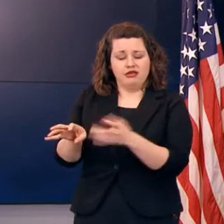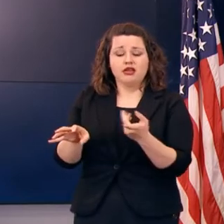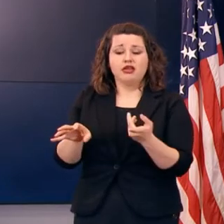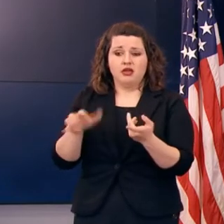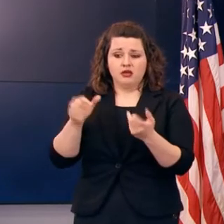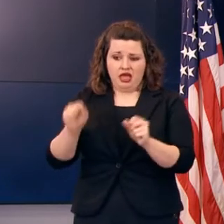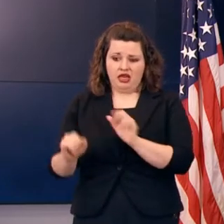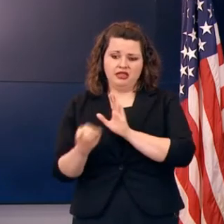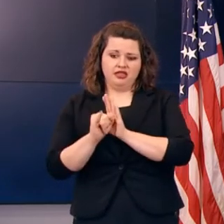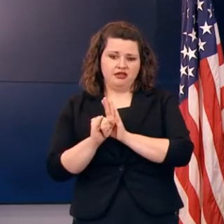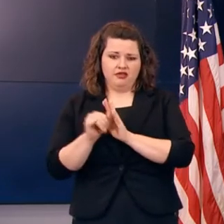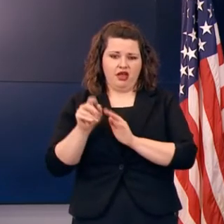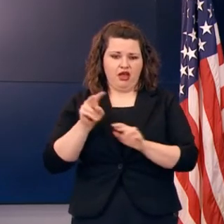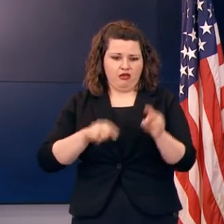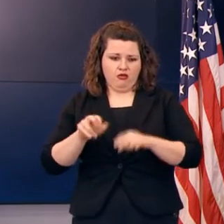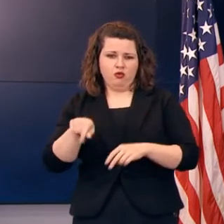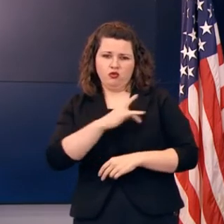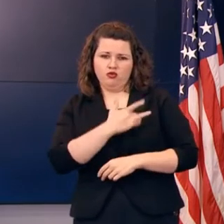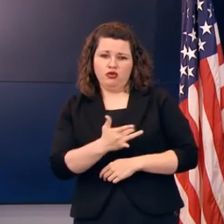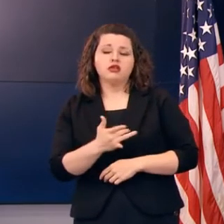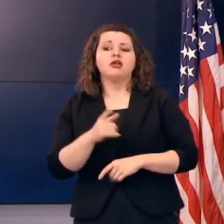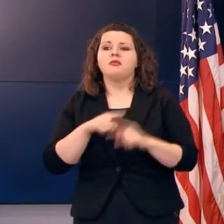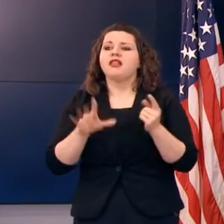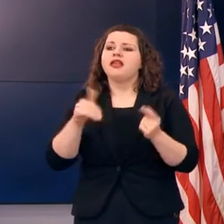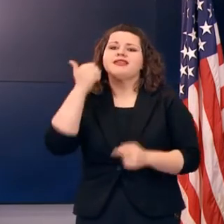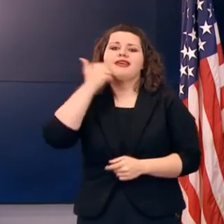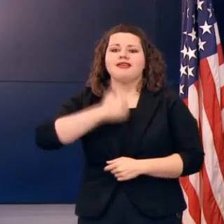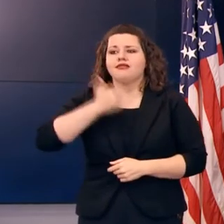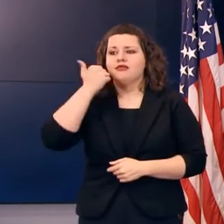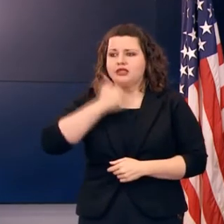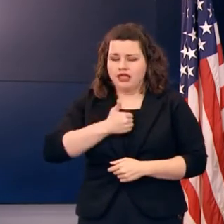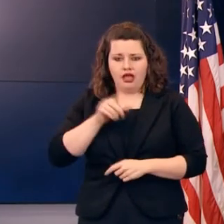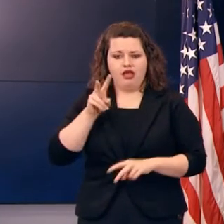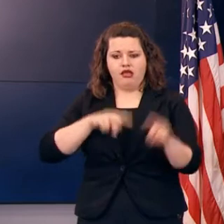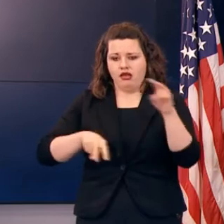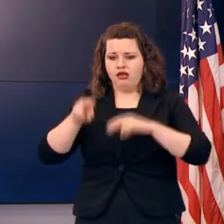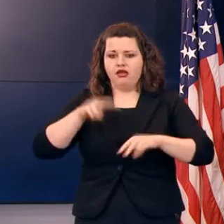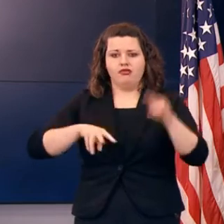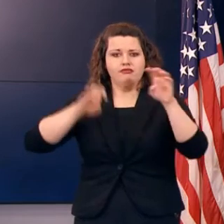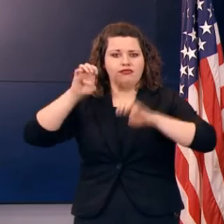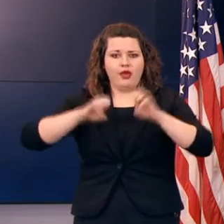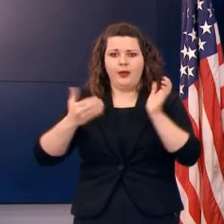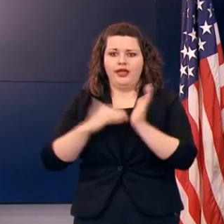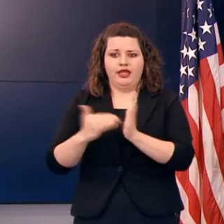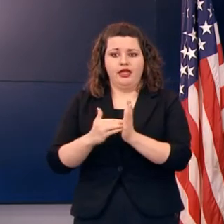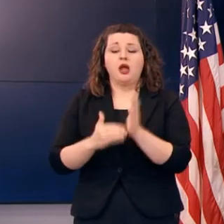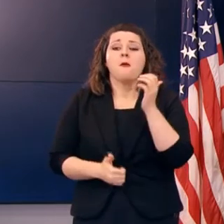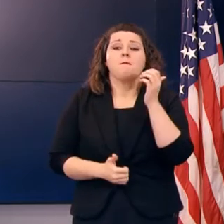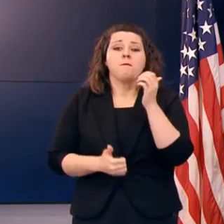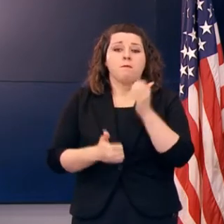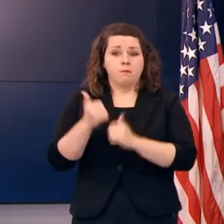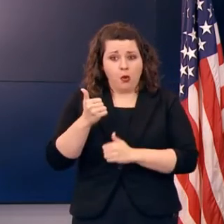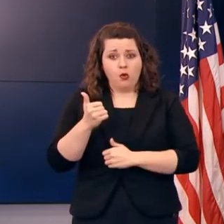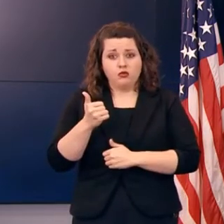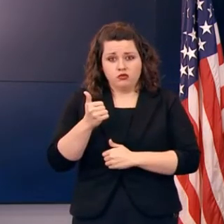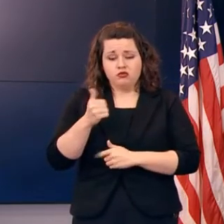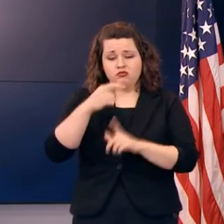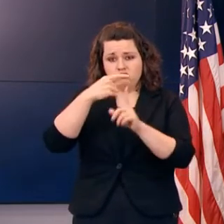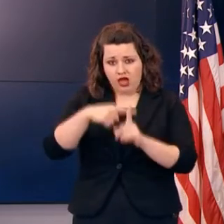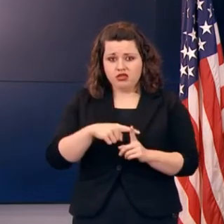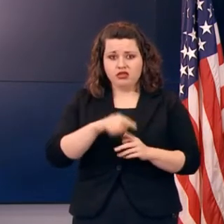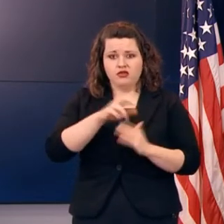identify and look at trends as we move forward. But we're looking at it on a daily basis. Still, the majority by far has been in